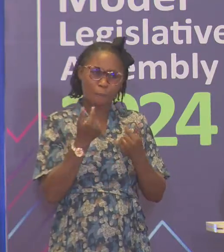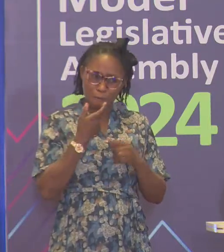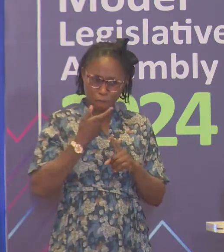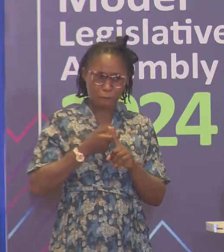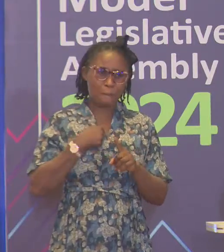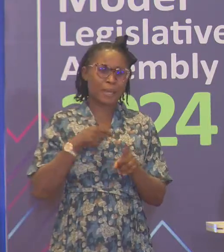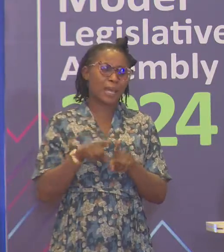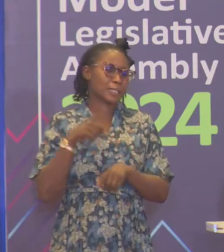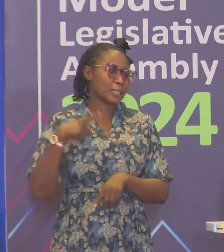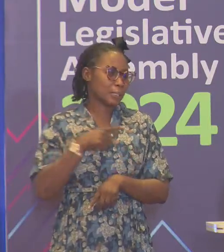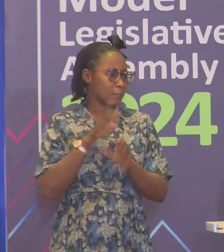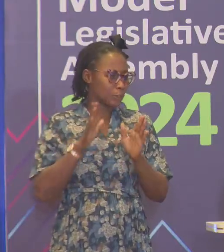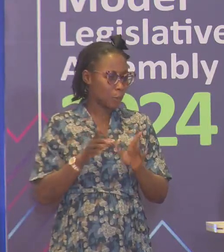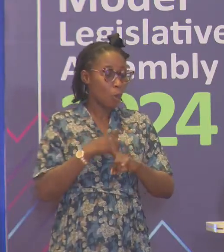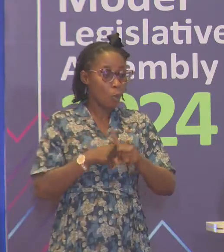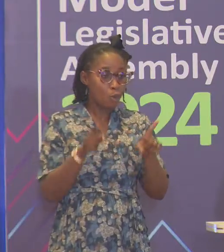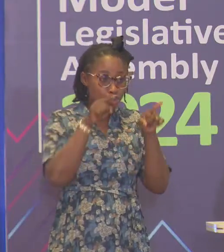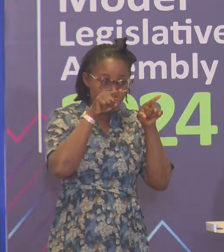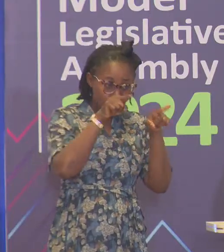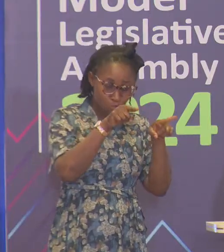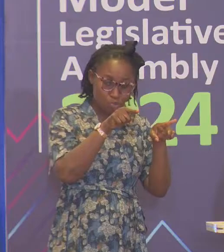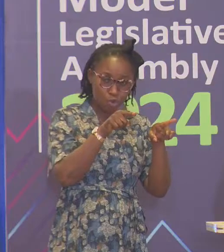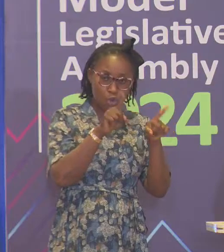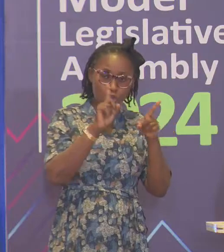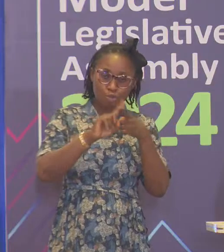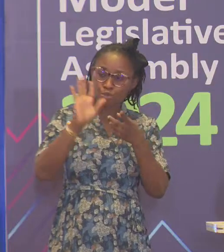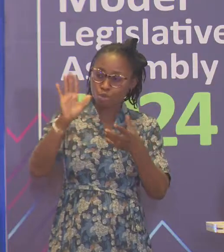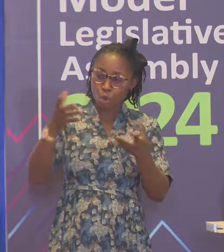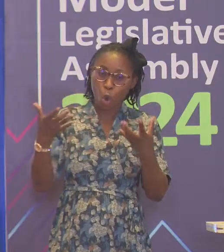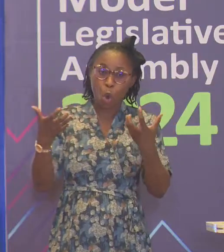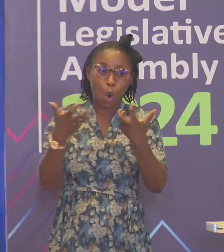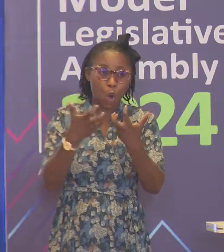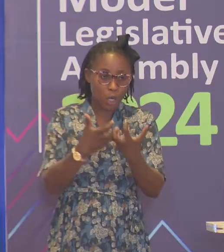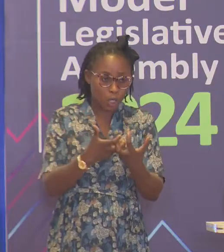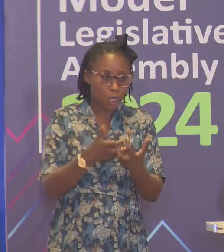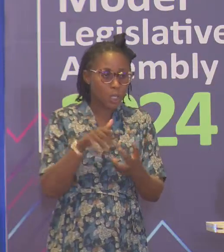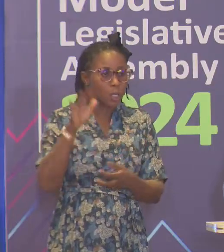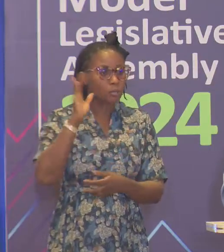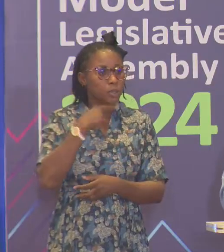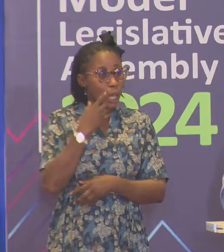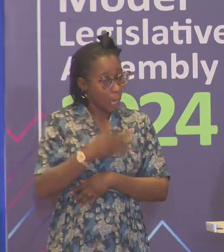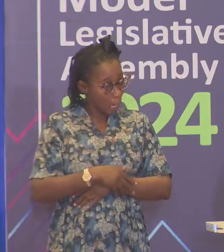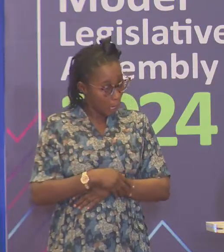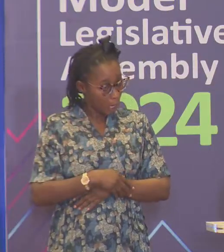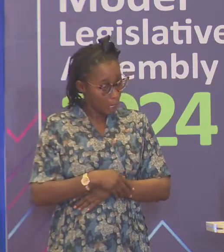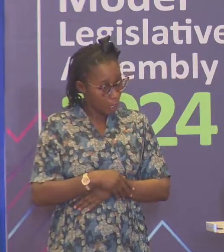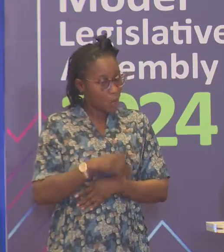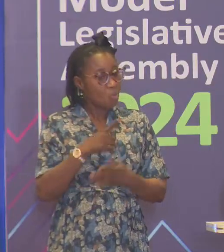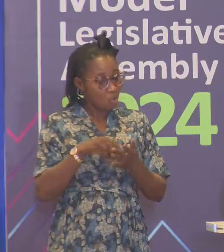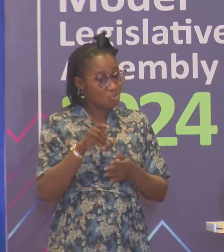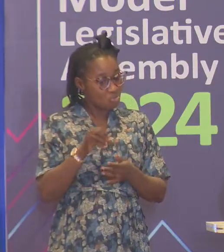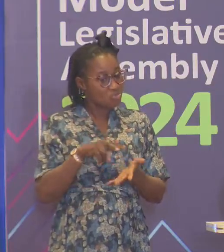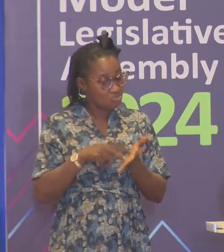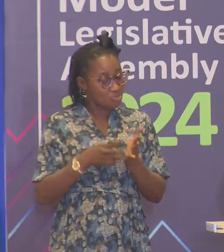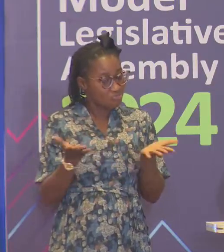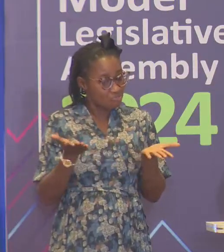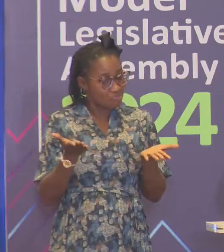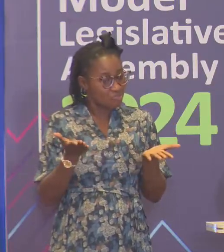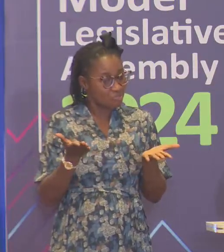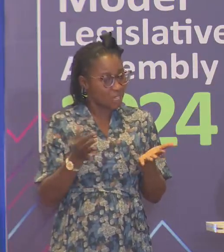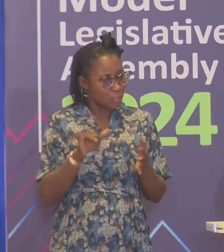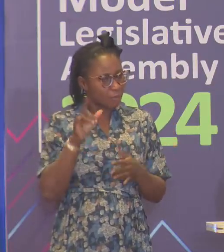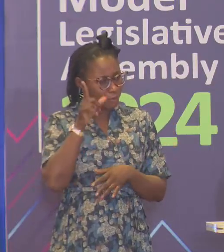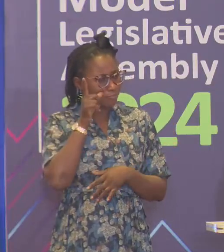you to your peers, they will say, what do you really mean? At least they will give you the listening